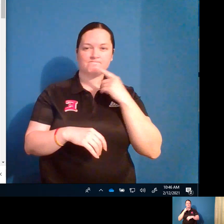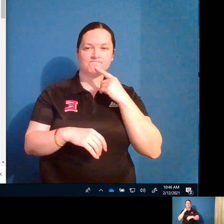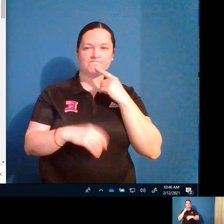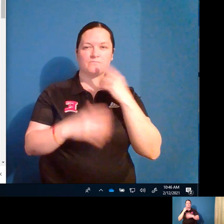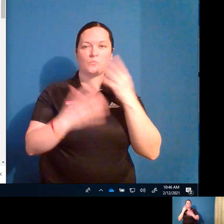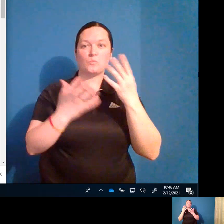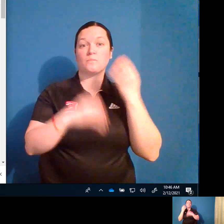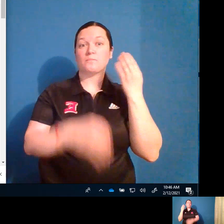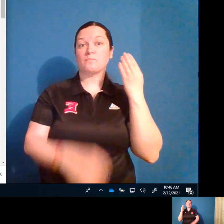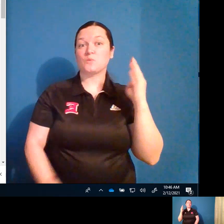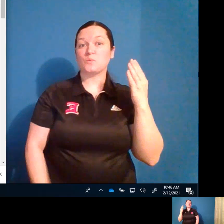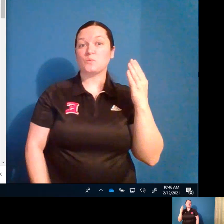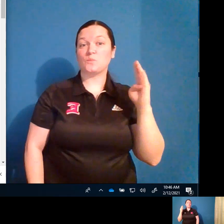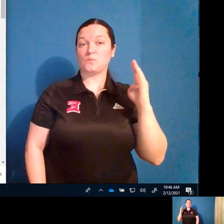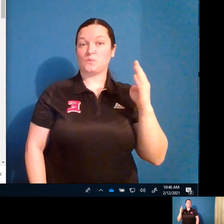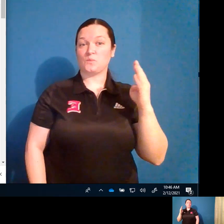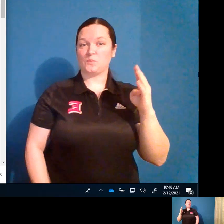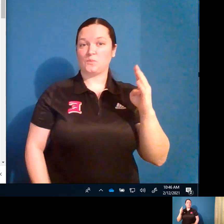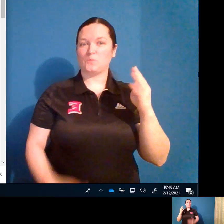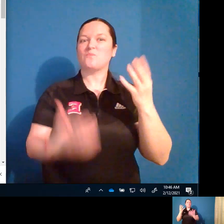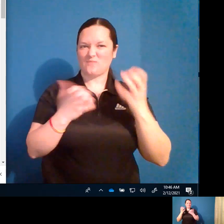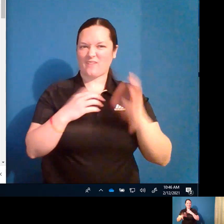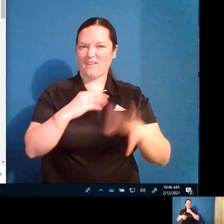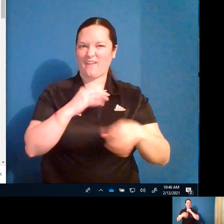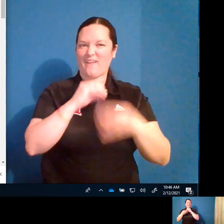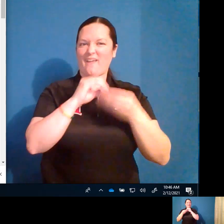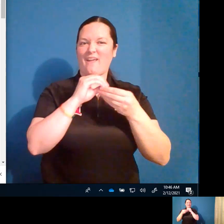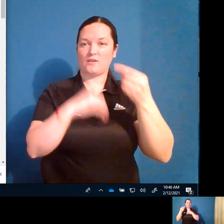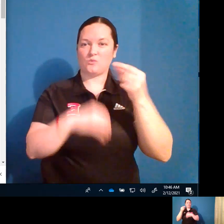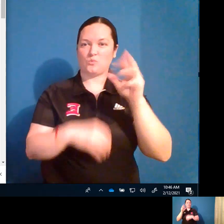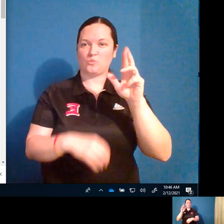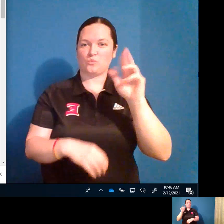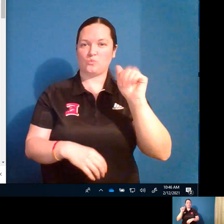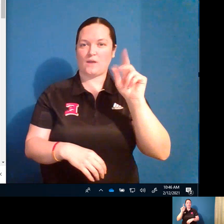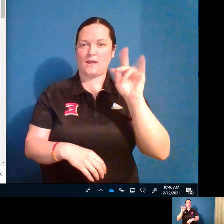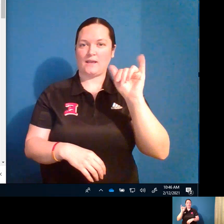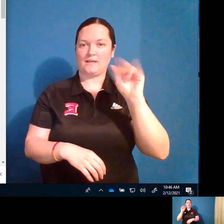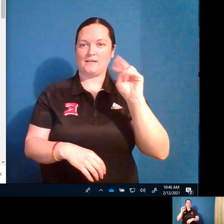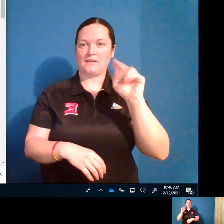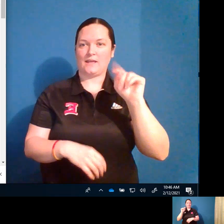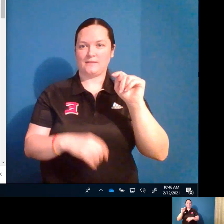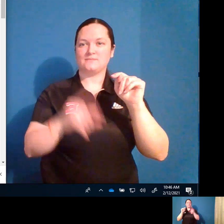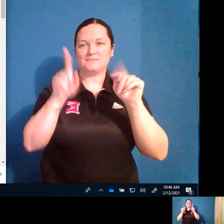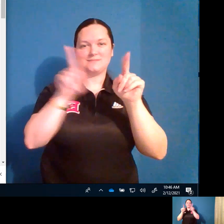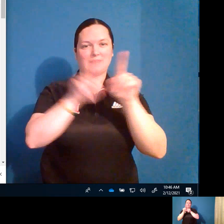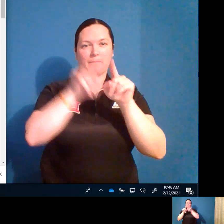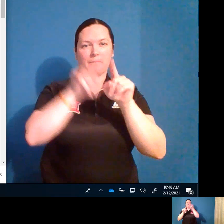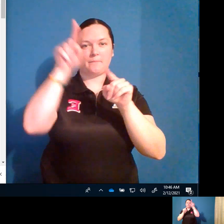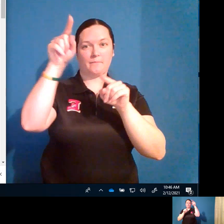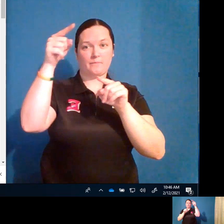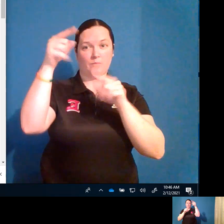blue. All right, so now I want to do gradient. I can go right up in here, Windows,